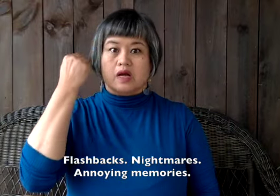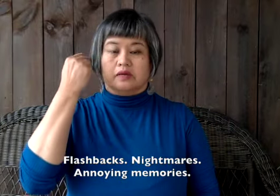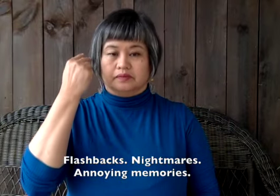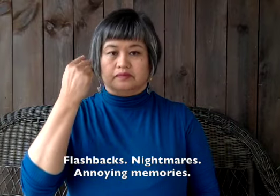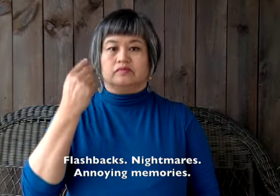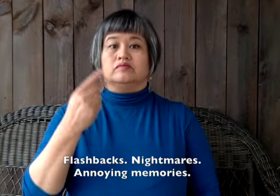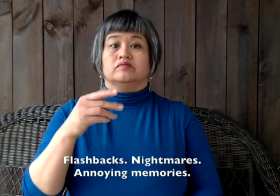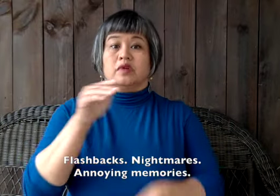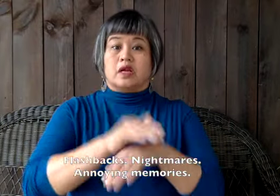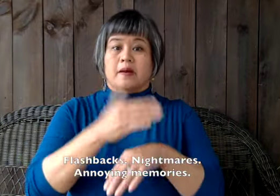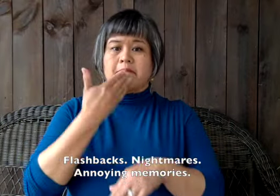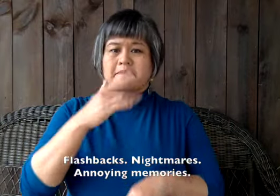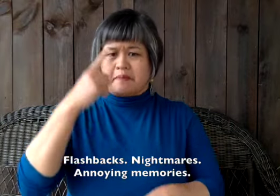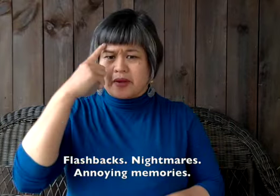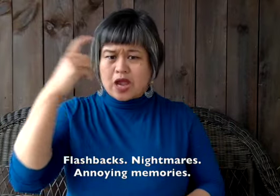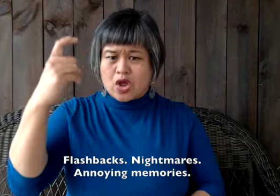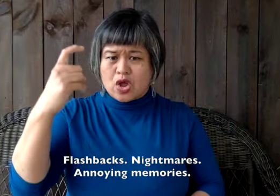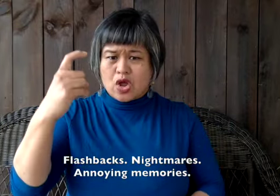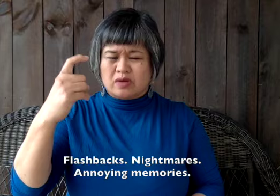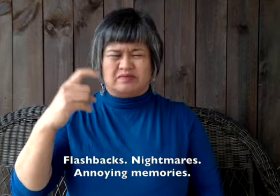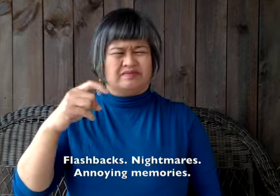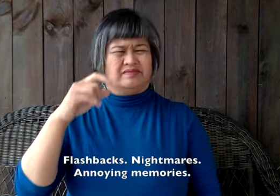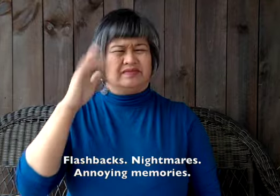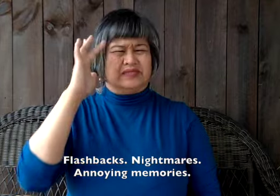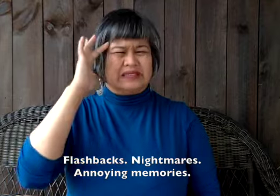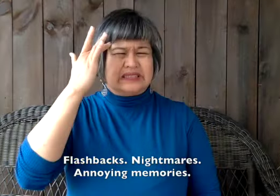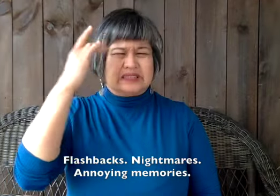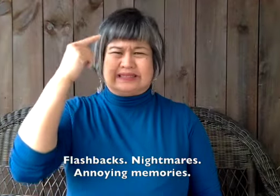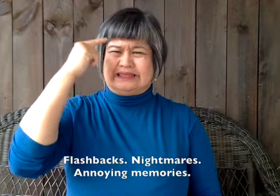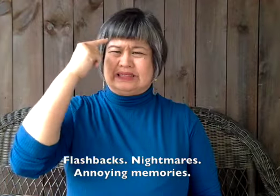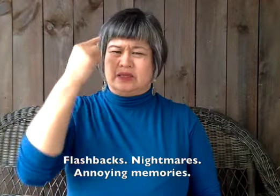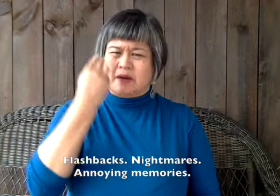Flashbacks, nightmares, annoying memories.